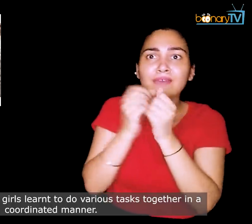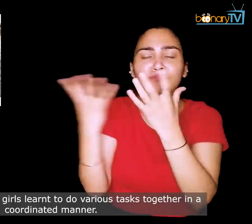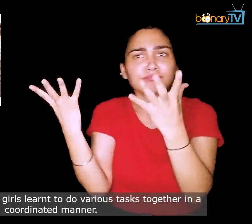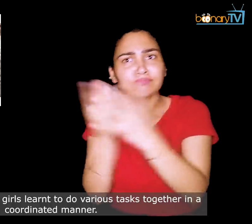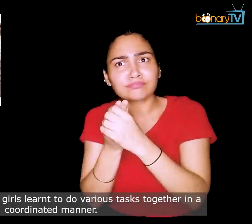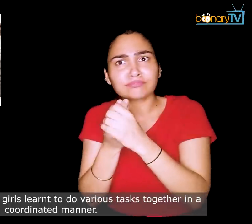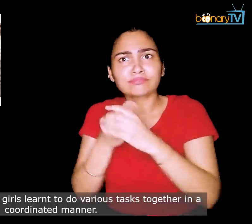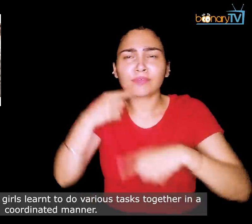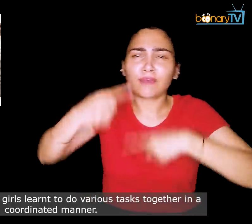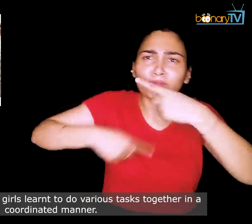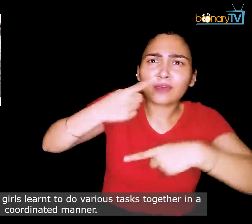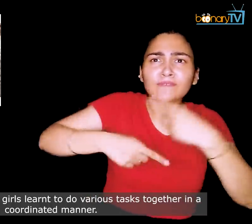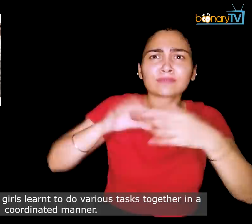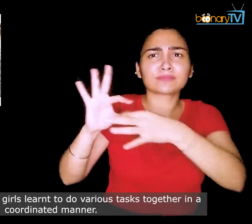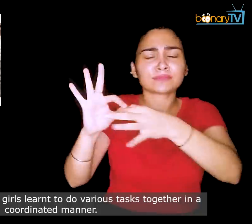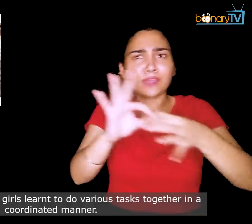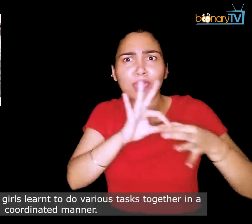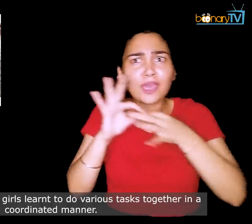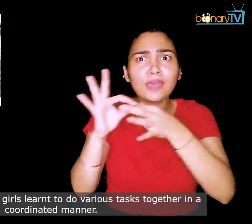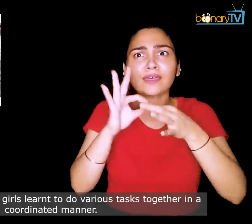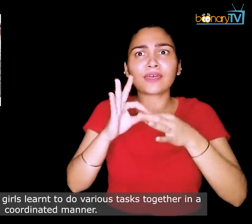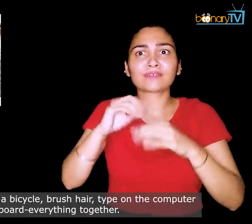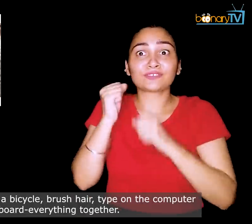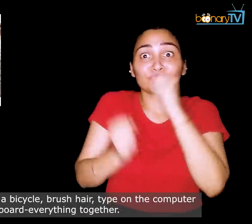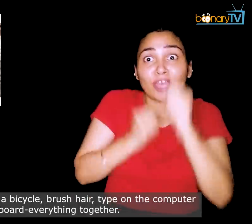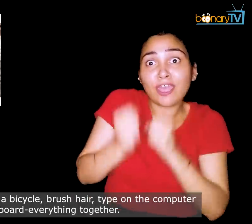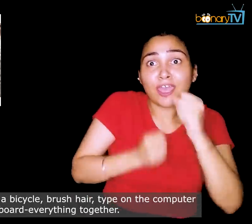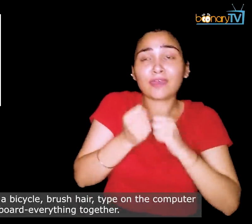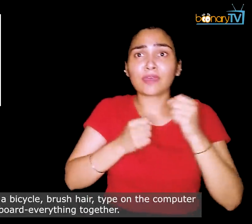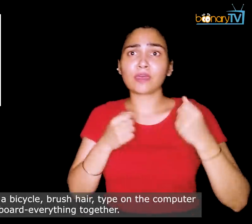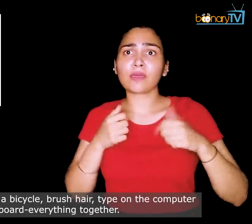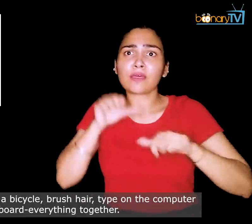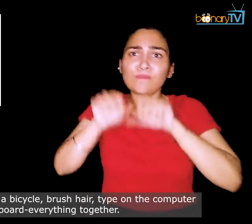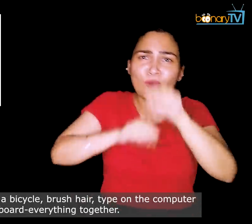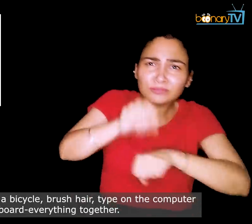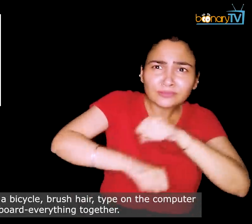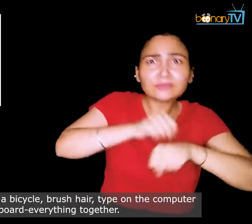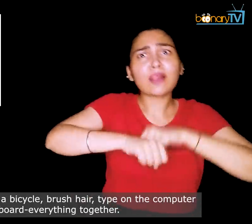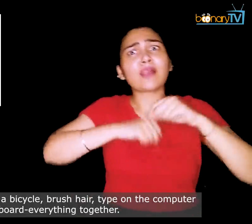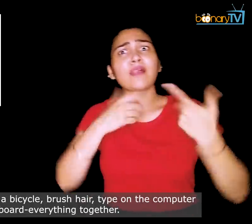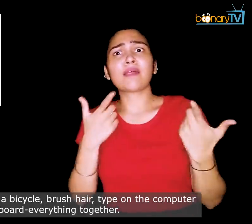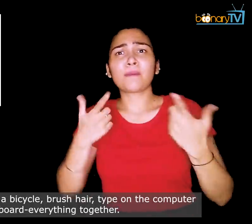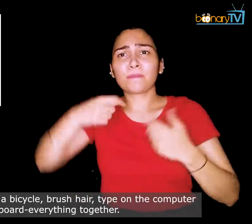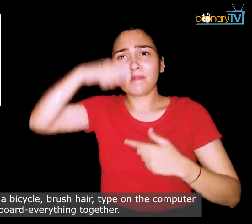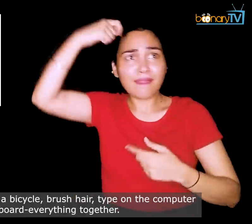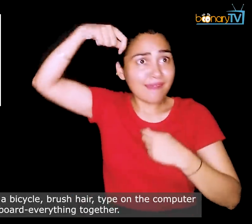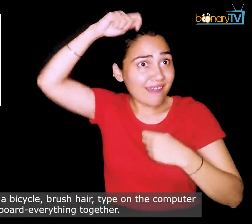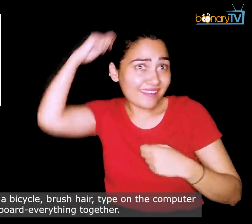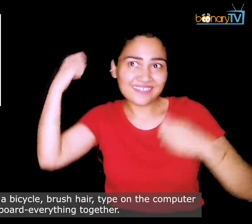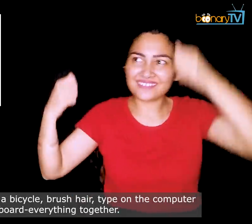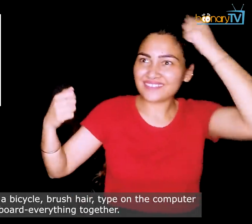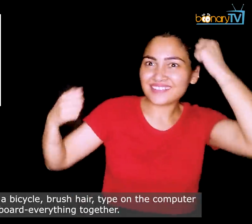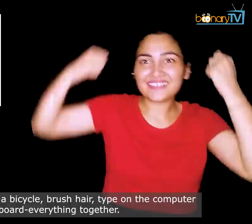in a coordinated manner. They could run, ride a bicycle, brush hair,